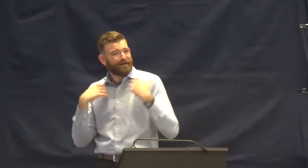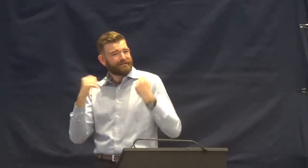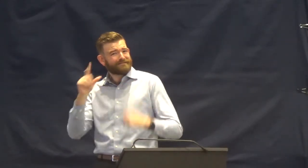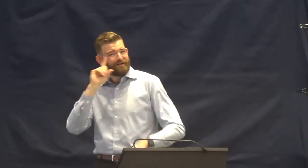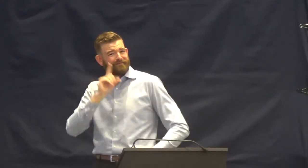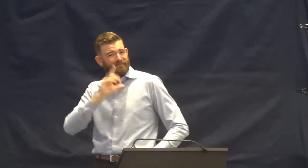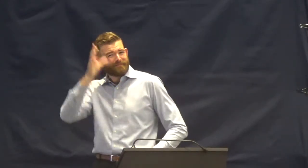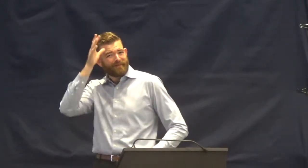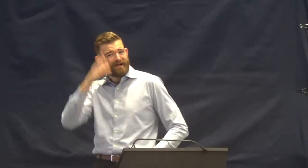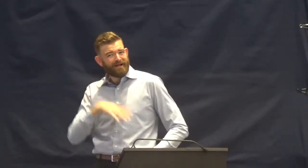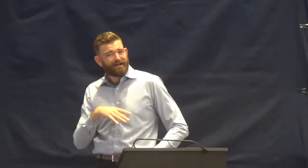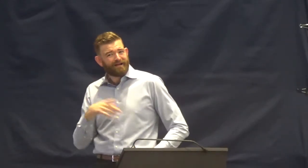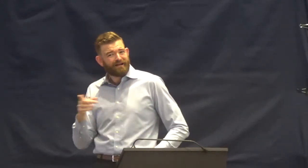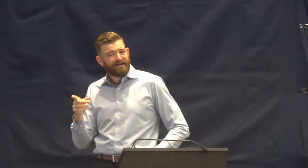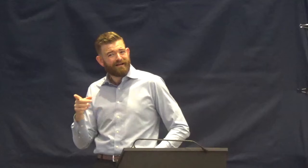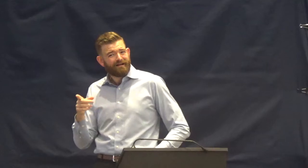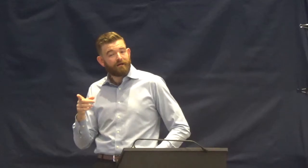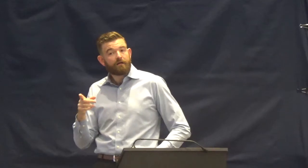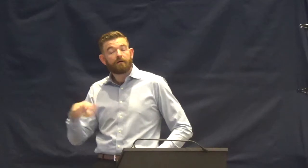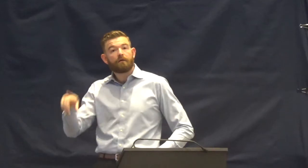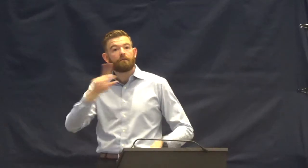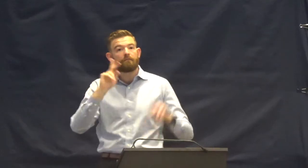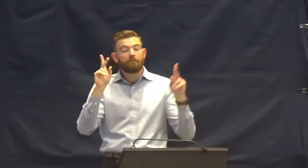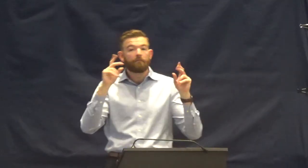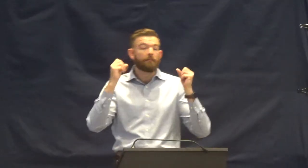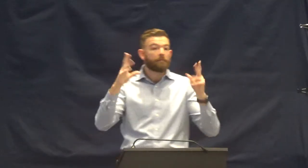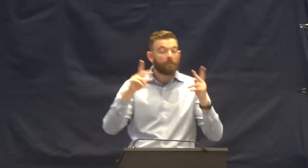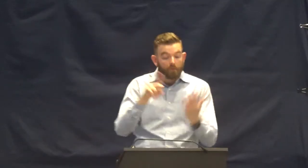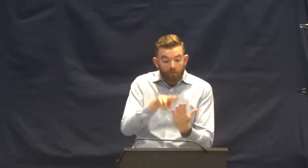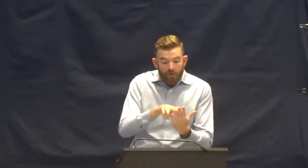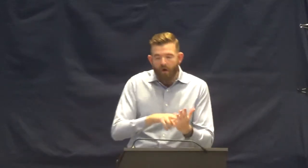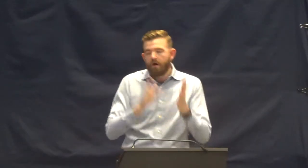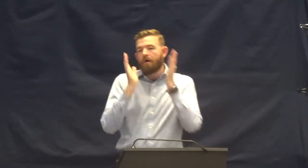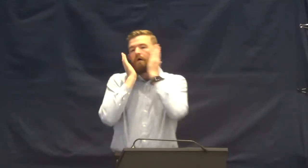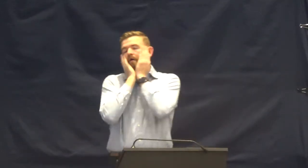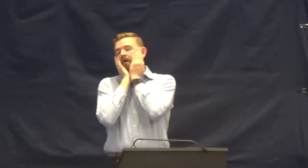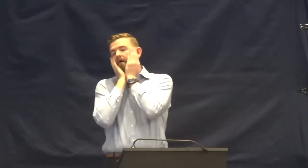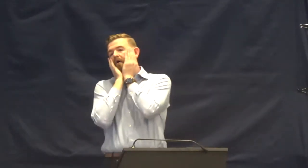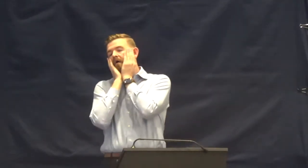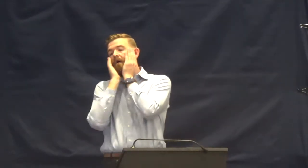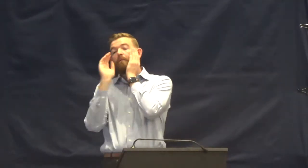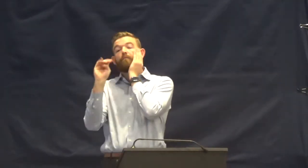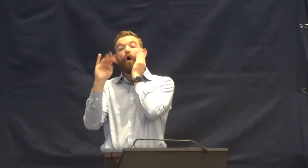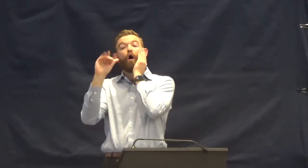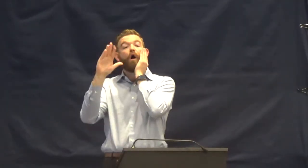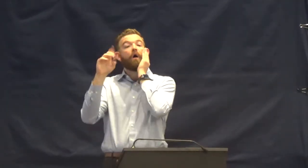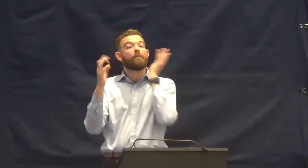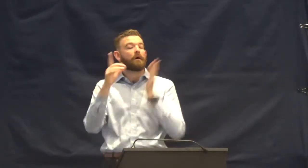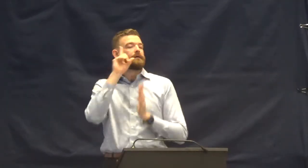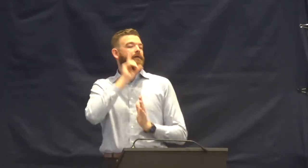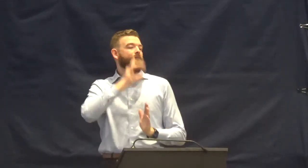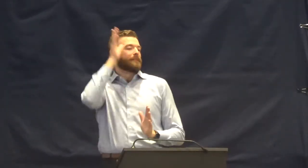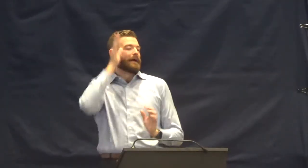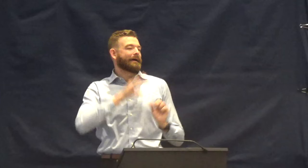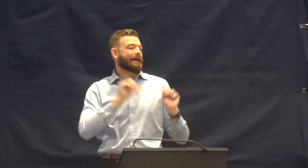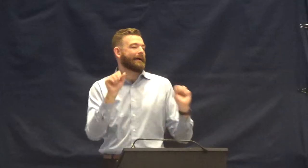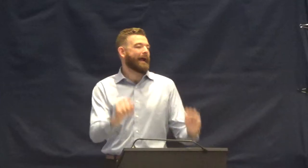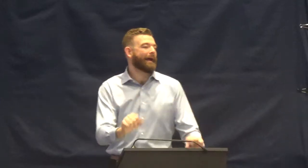the story of the deaf man when Jesus heals a man who's deaf. People read that and think, oh, it's a miracle